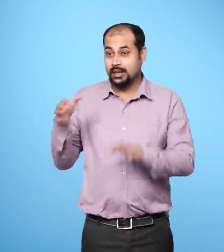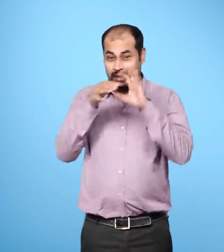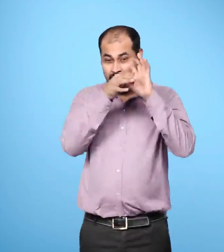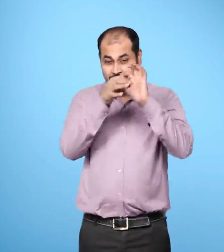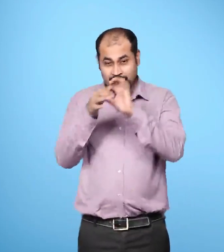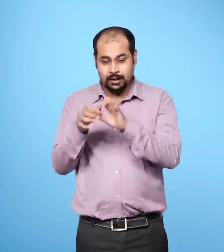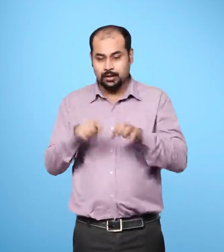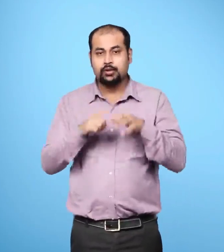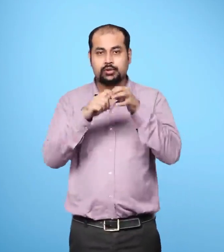Question 1.